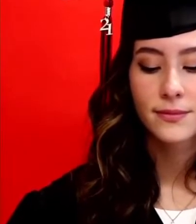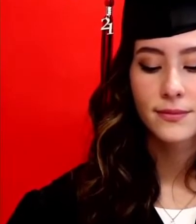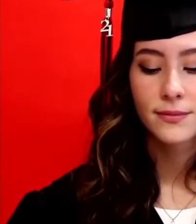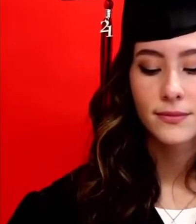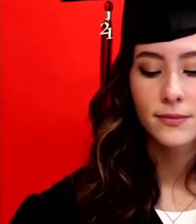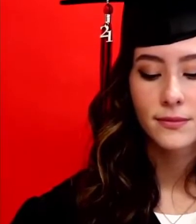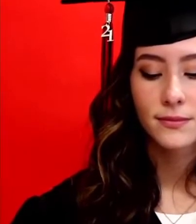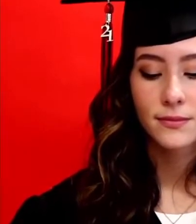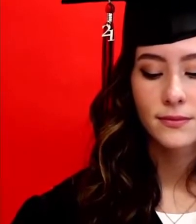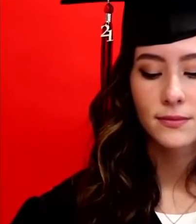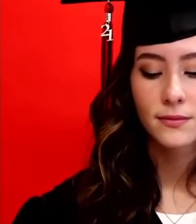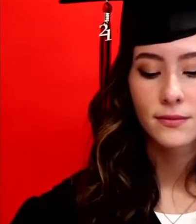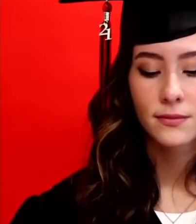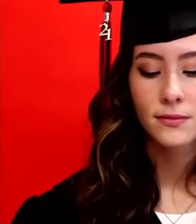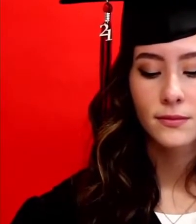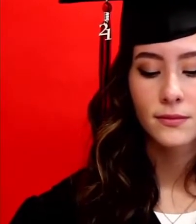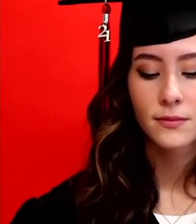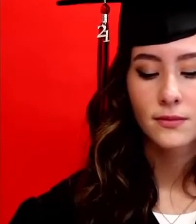supportive system.